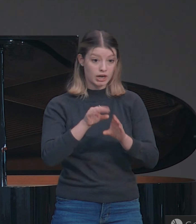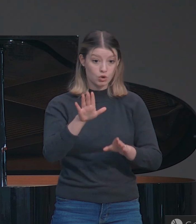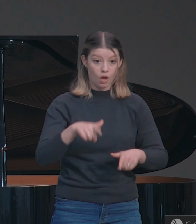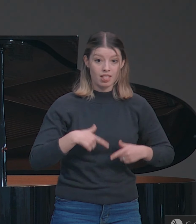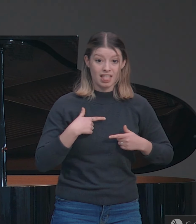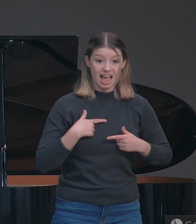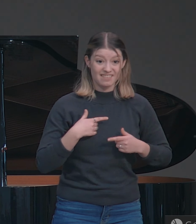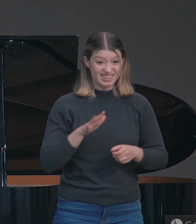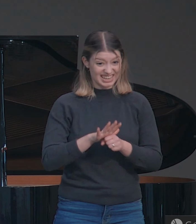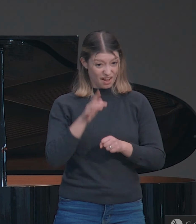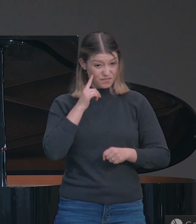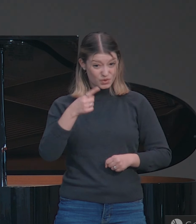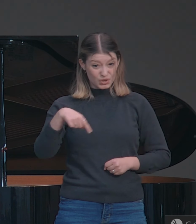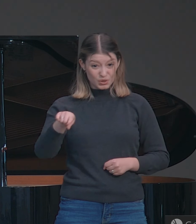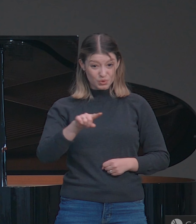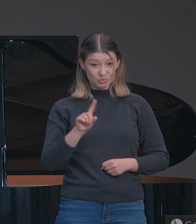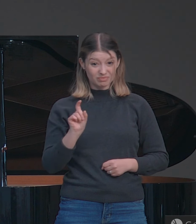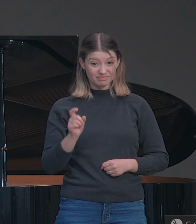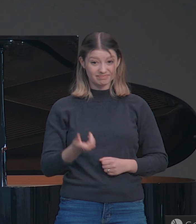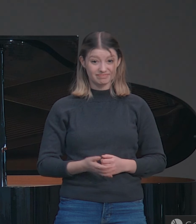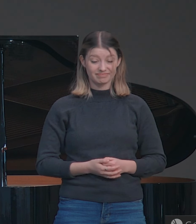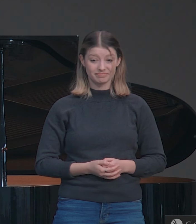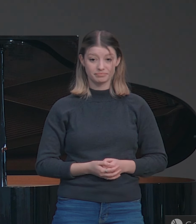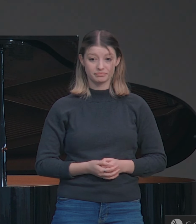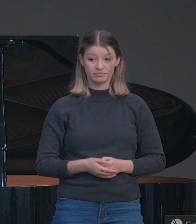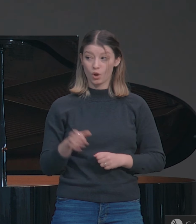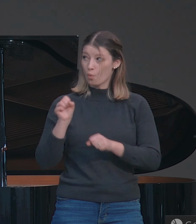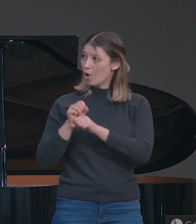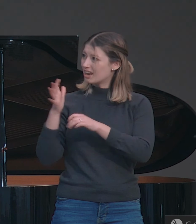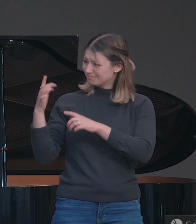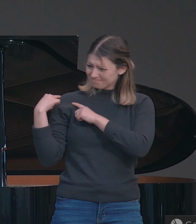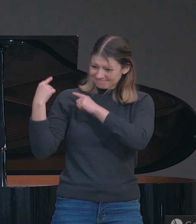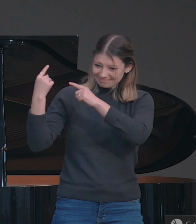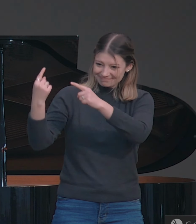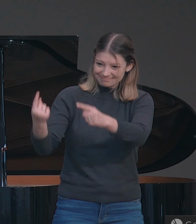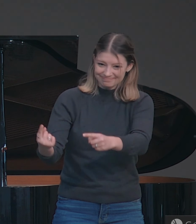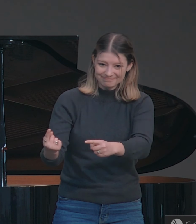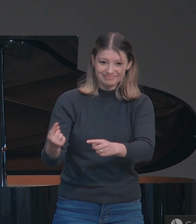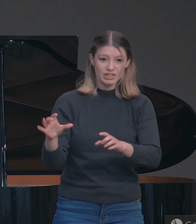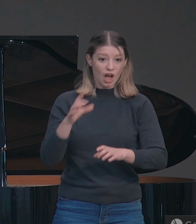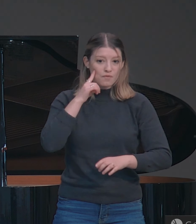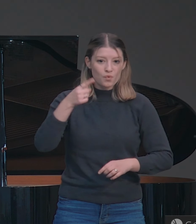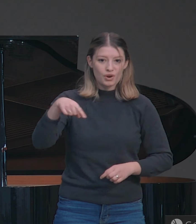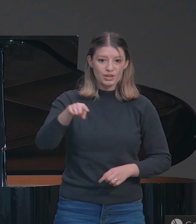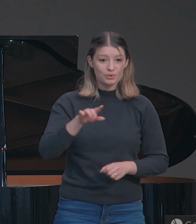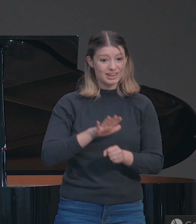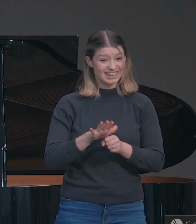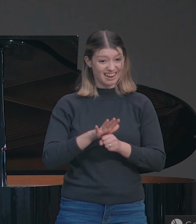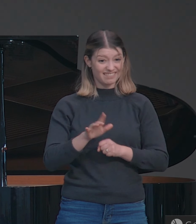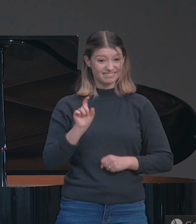enough? Is the work he's done on your behalf enough?